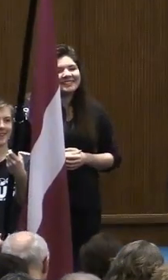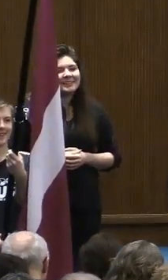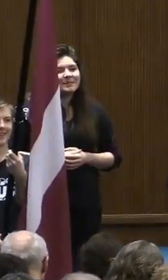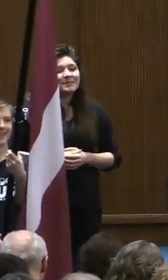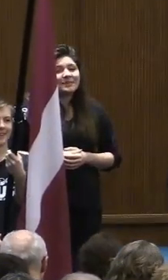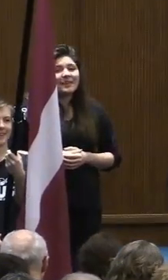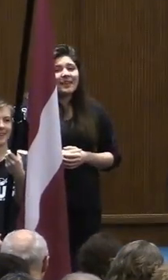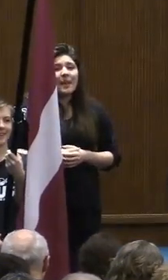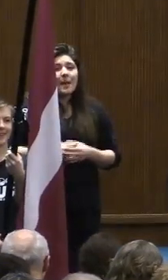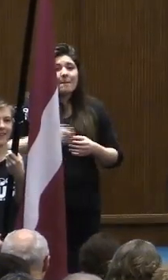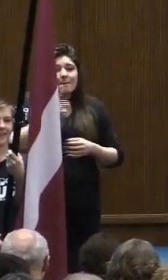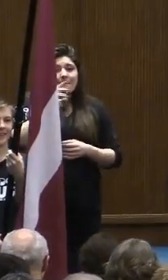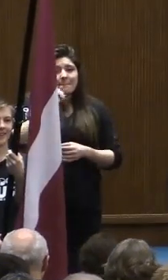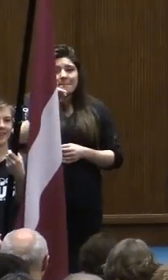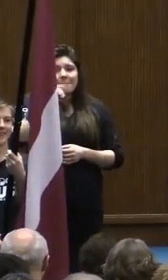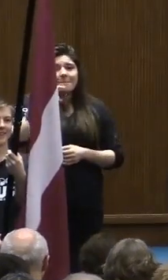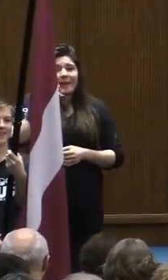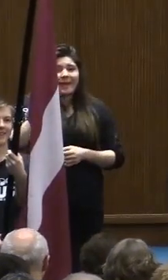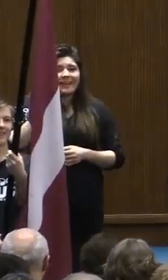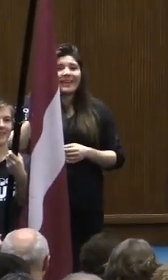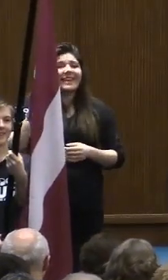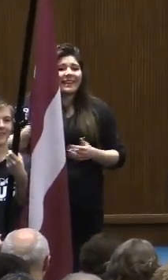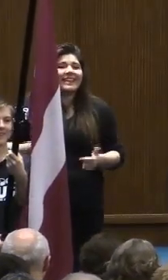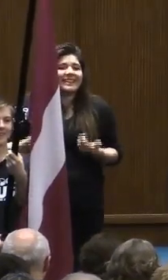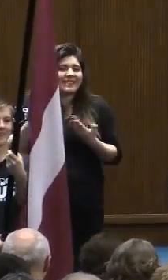That's where Mike Kakis is.